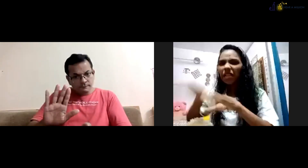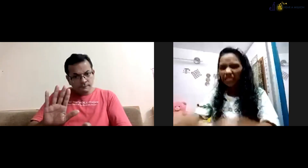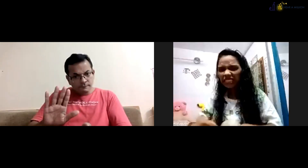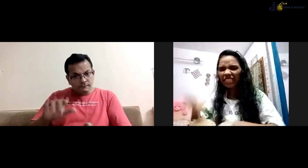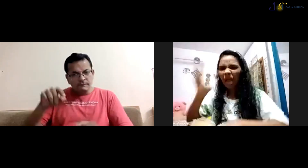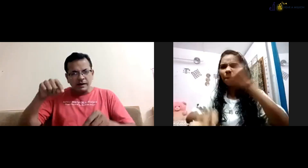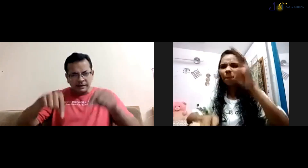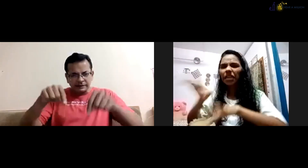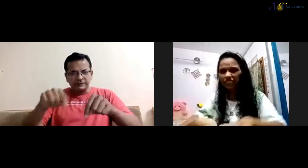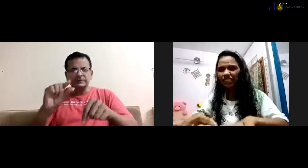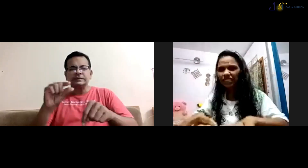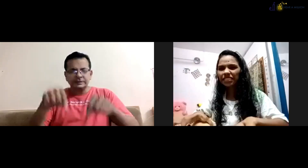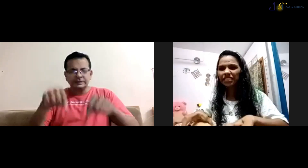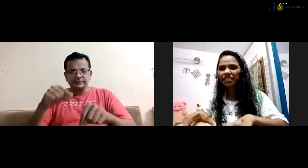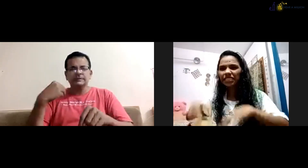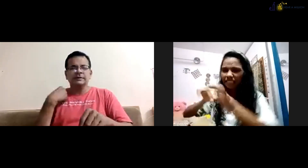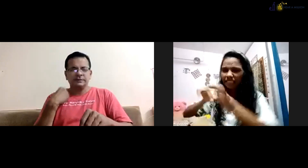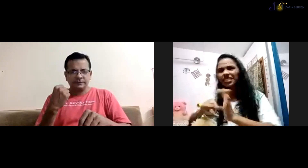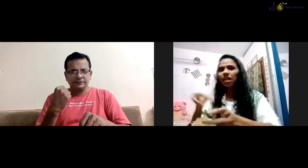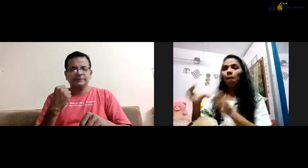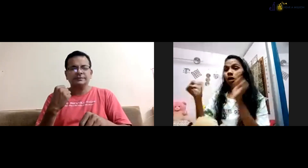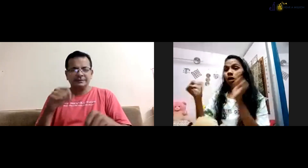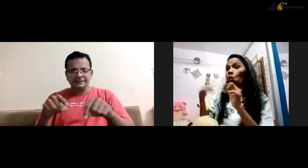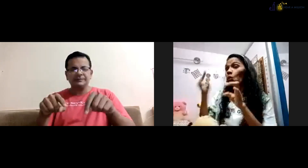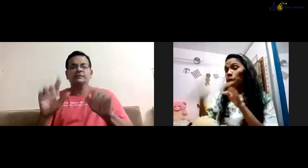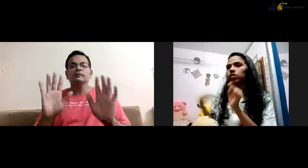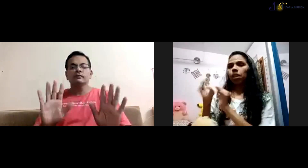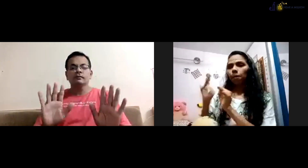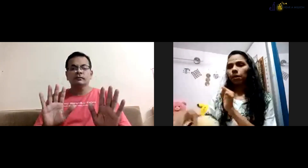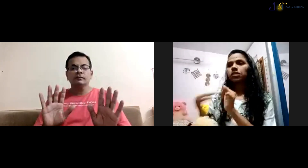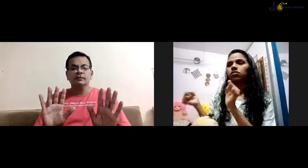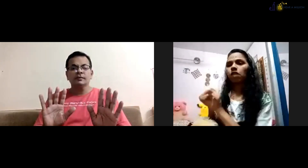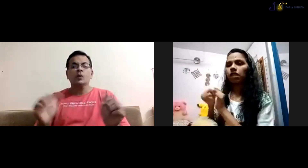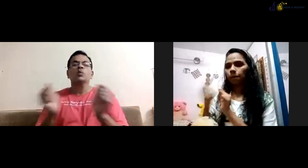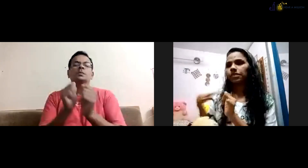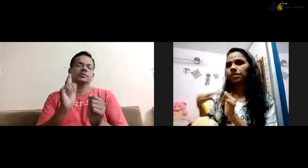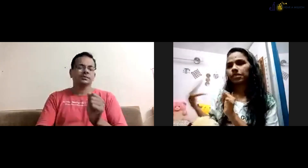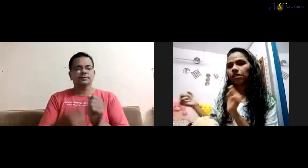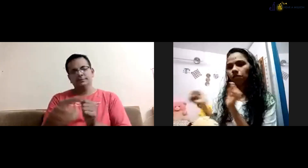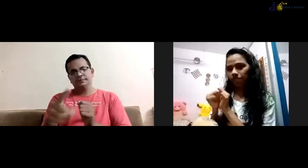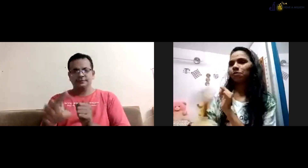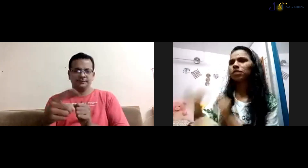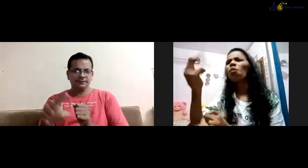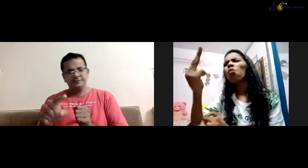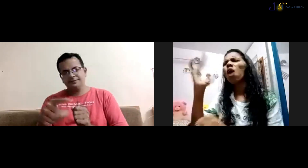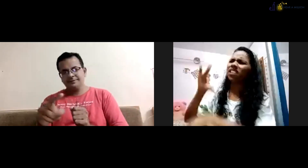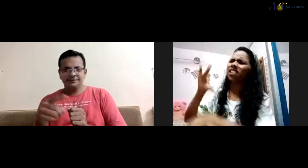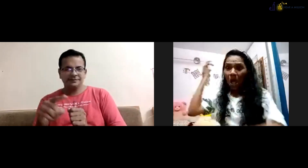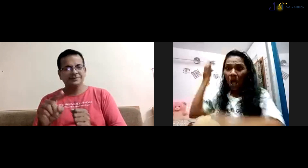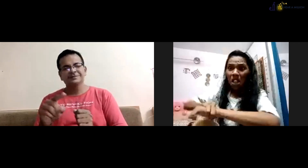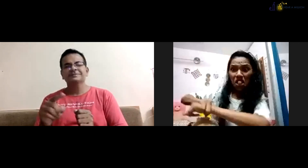this way only. So you could walk, right? Yes, I face some. I could walk, but I face challenges while walking.